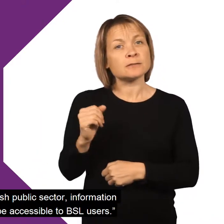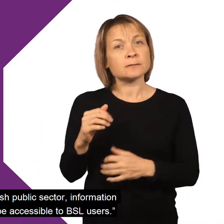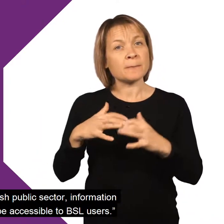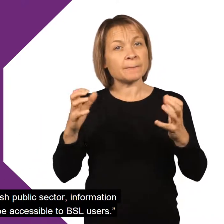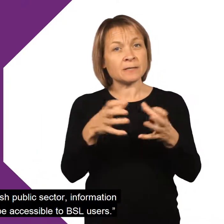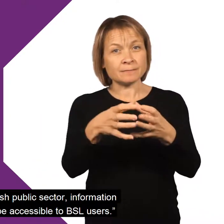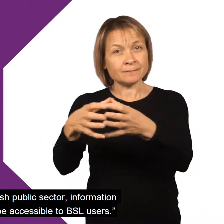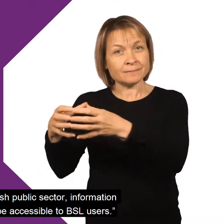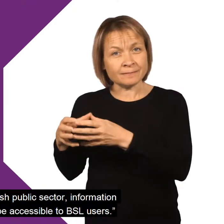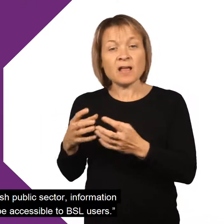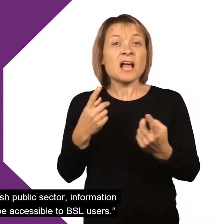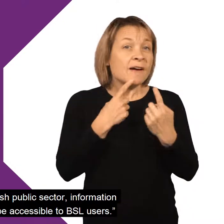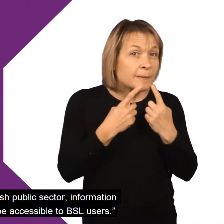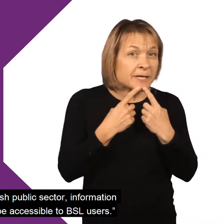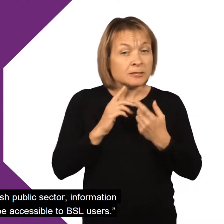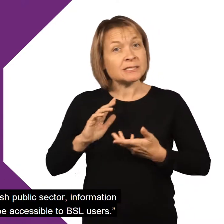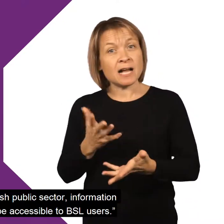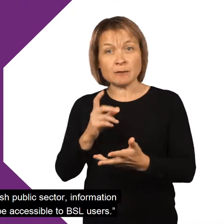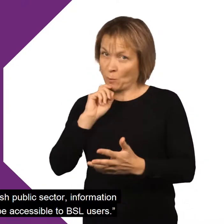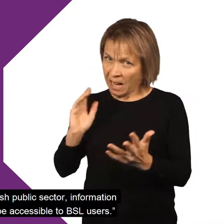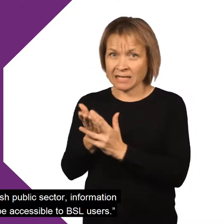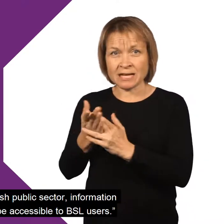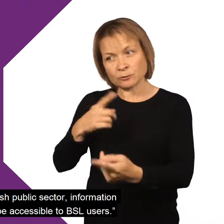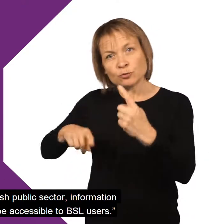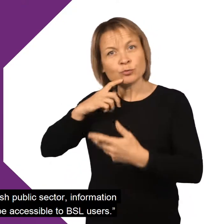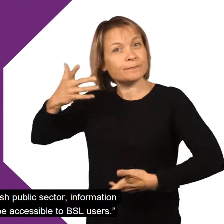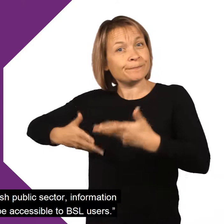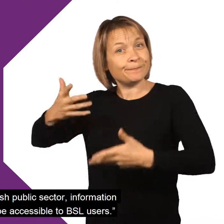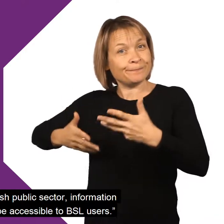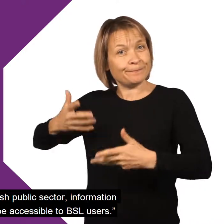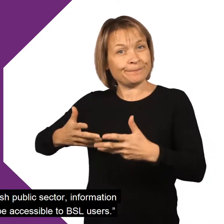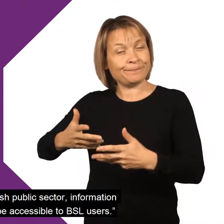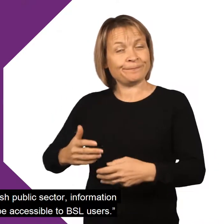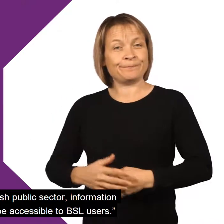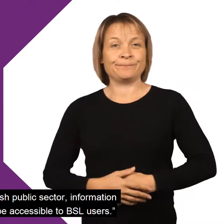sector information and services will be accessible to BSL users.